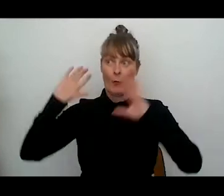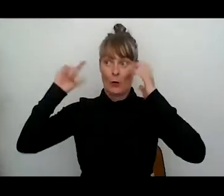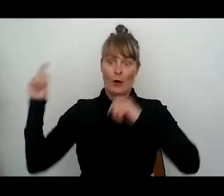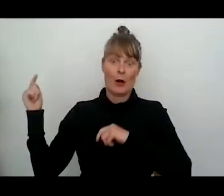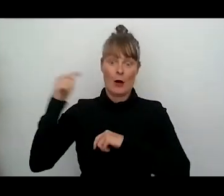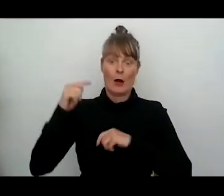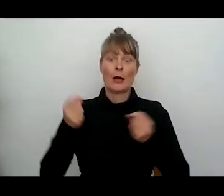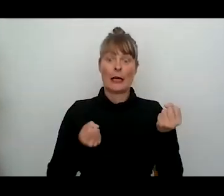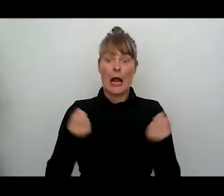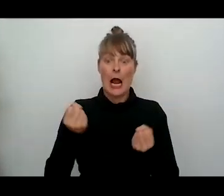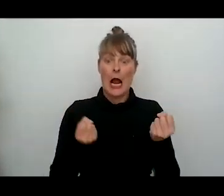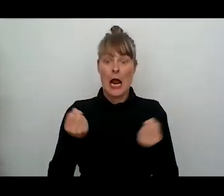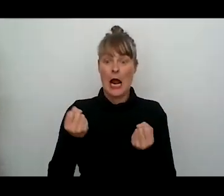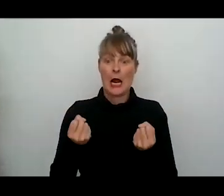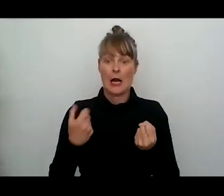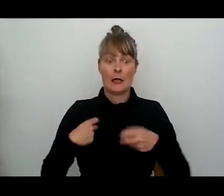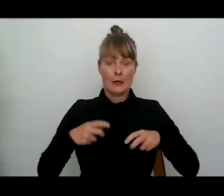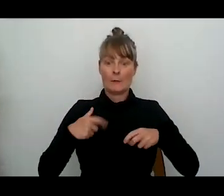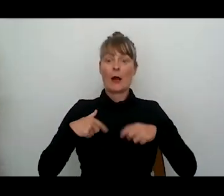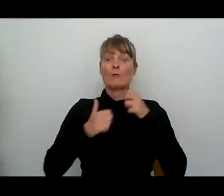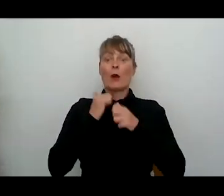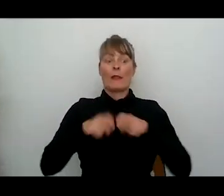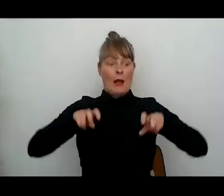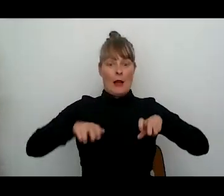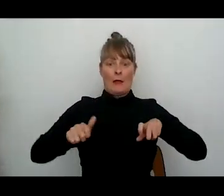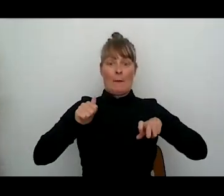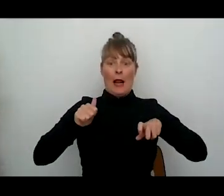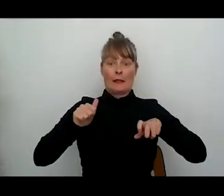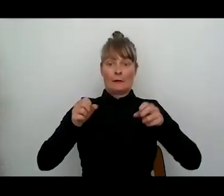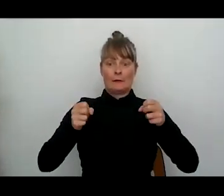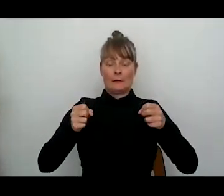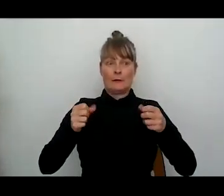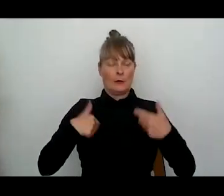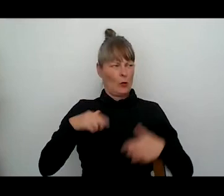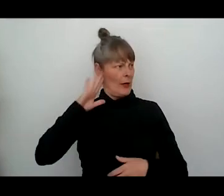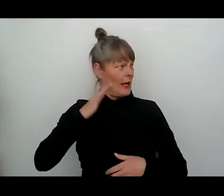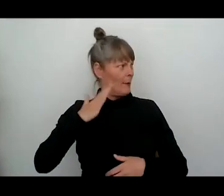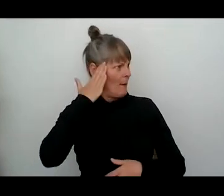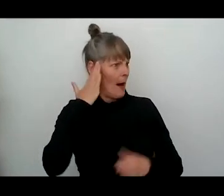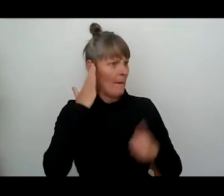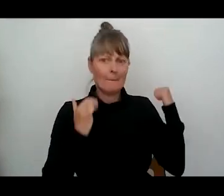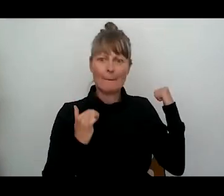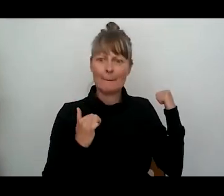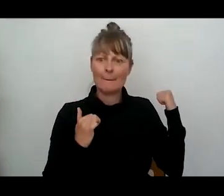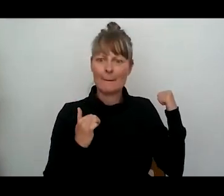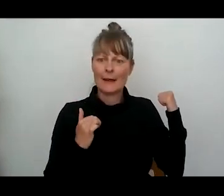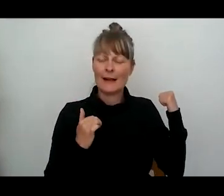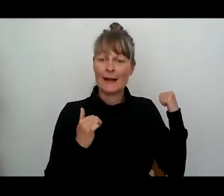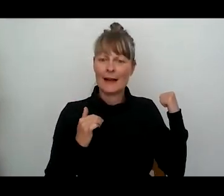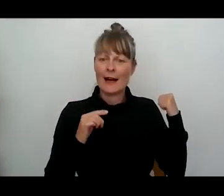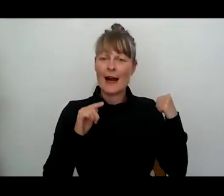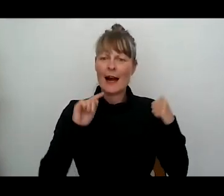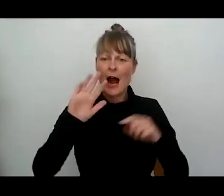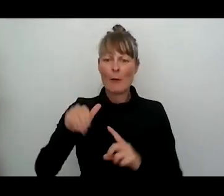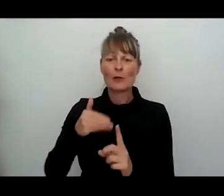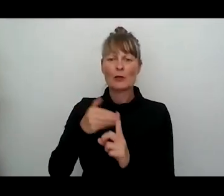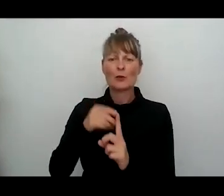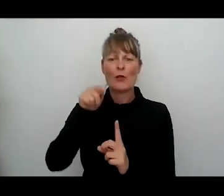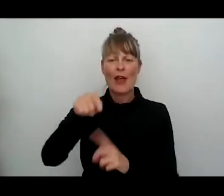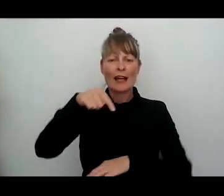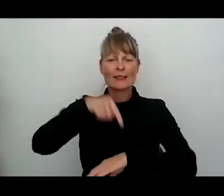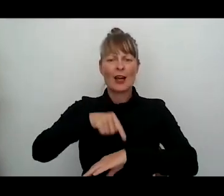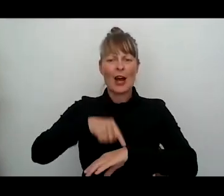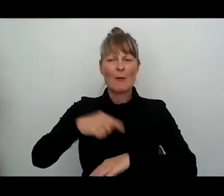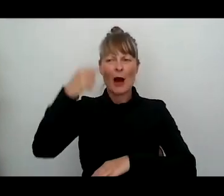we could hear my mum from the back seat. So we were pretty excited. Up to that point, I thought people were just really good at faking that they could hear from the back seat